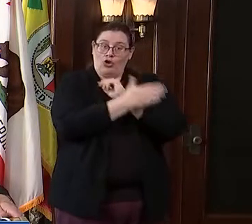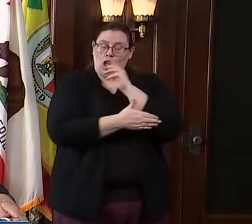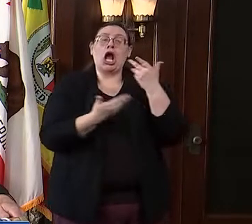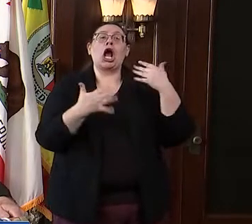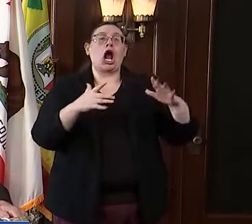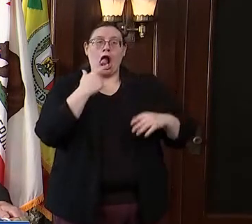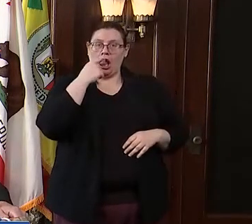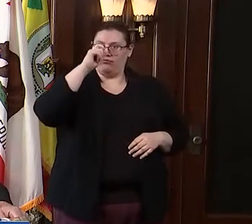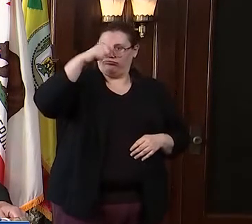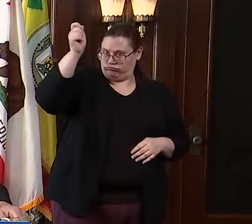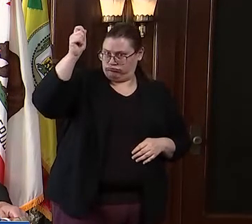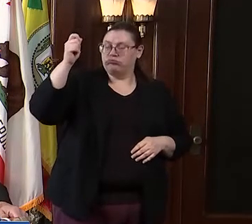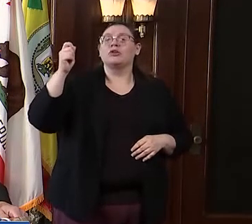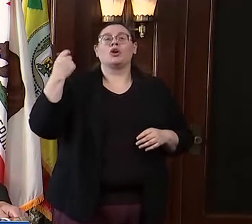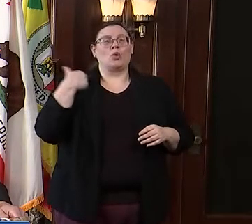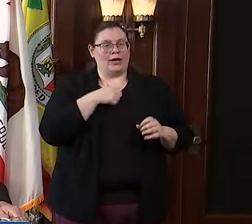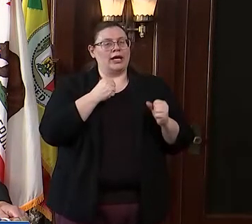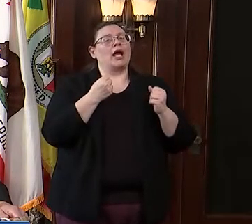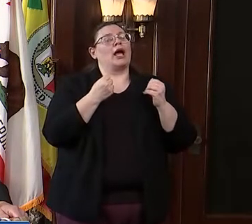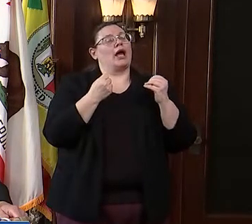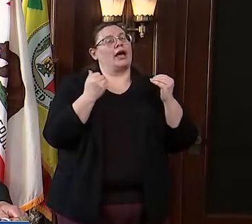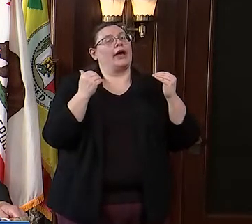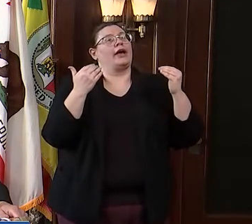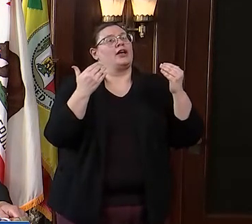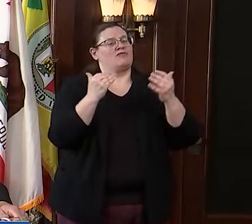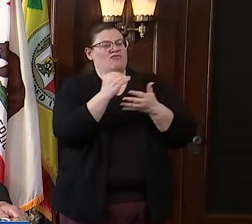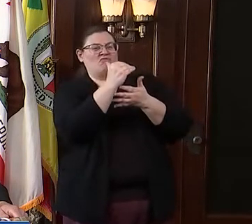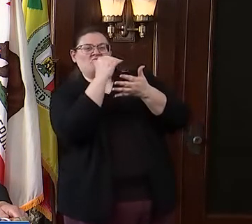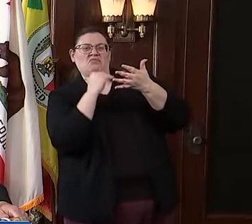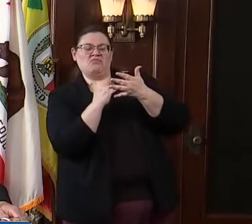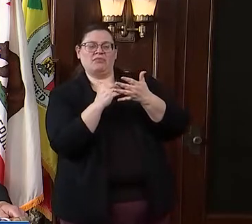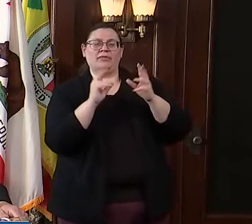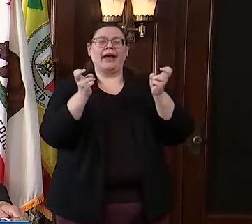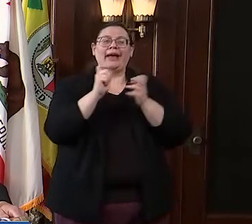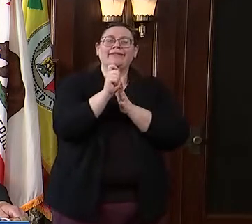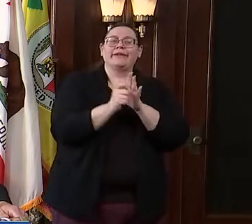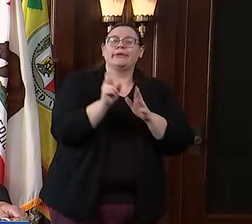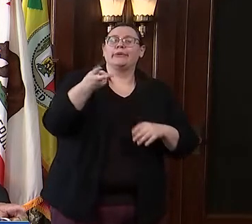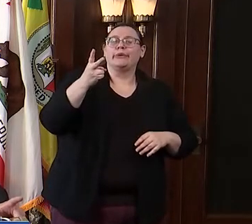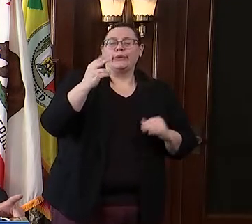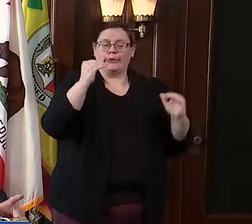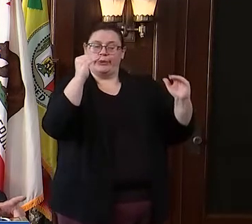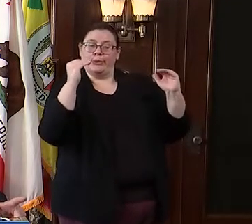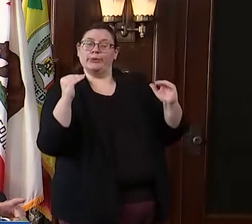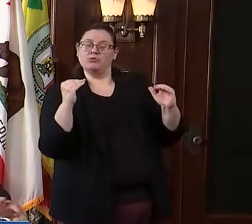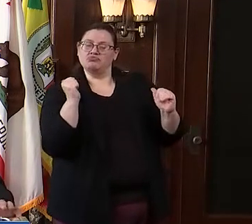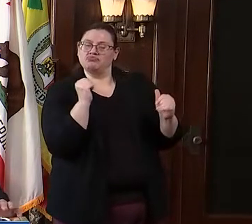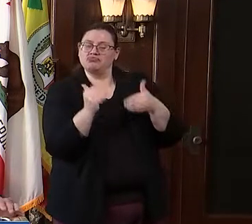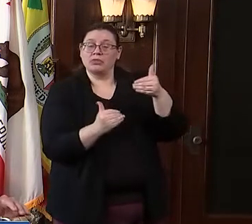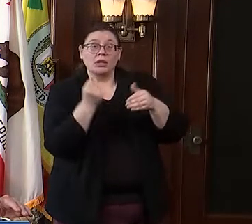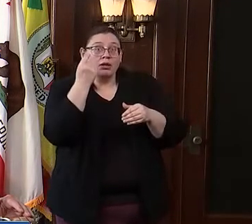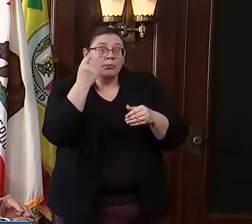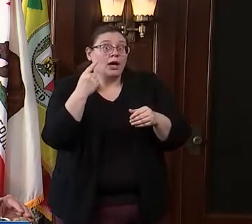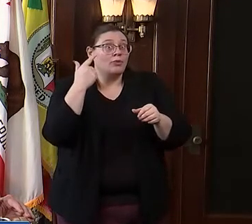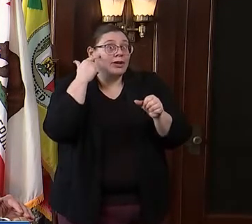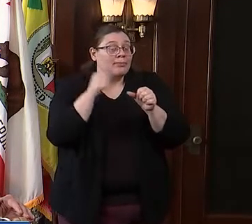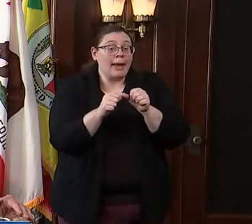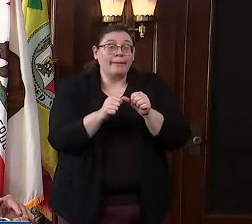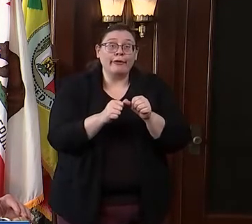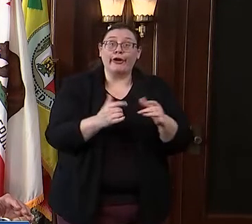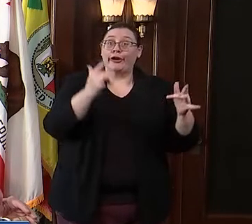into the advanced stages of phase 2 of the state's resilience roadmap. But the data also reminds us the virus isn't